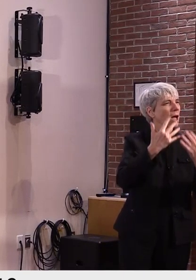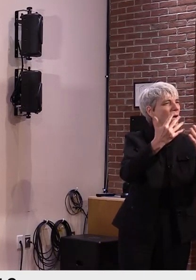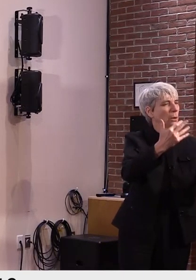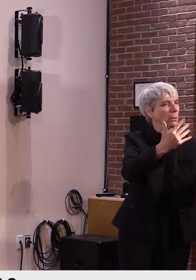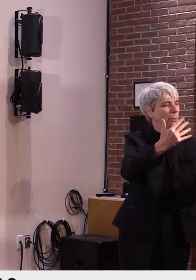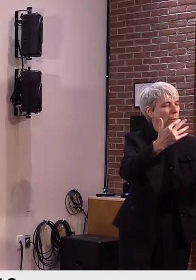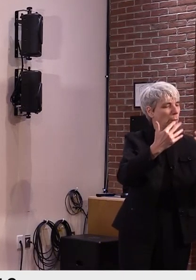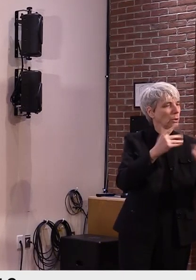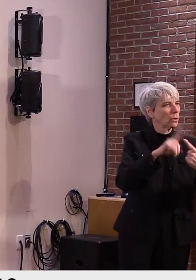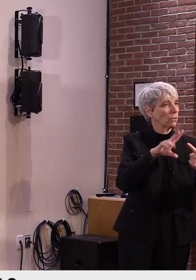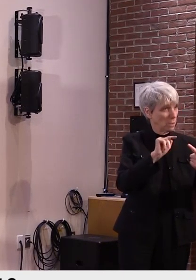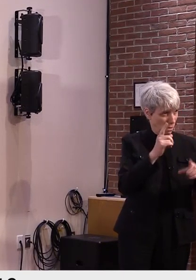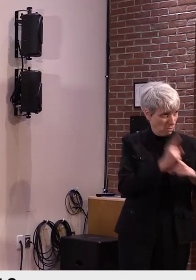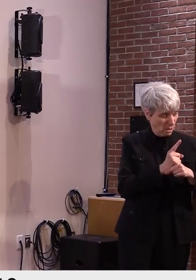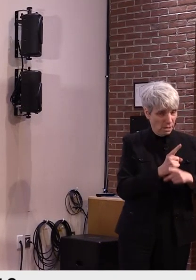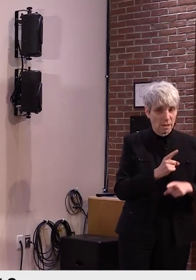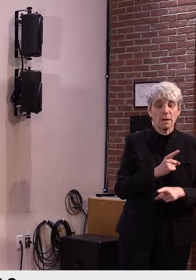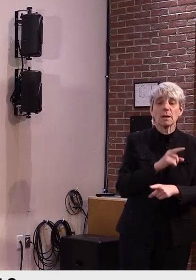Governor.